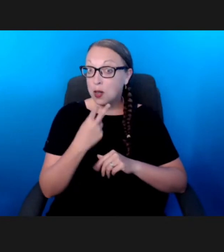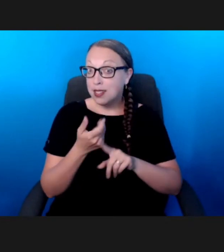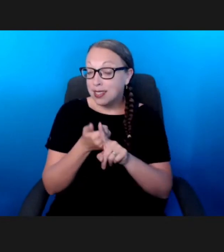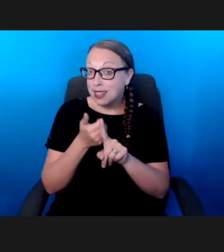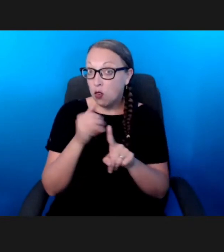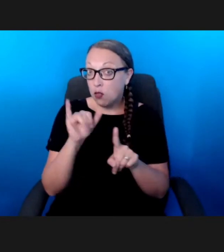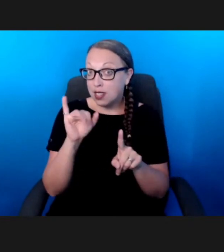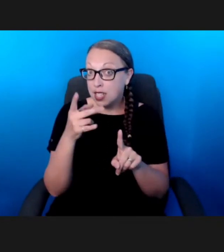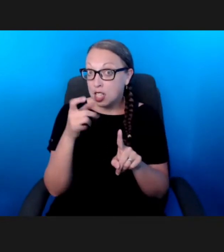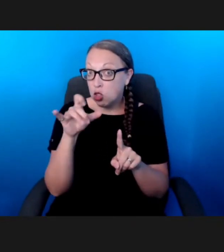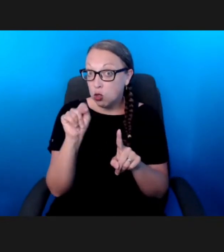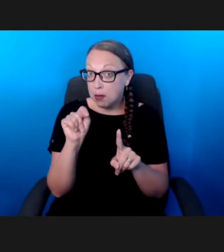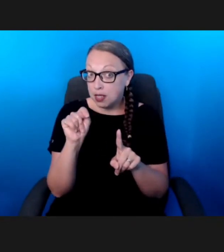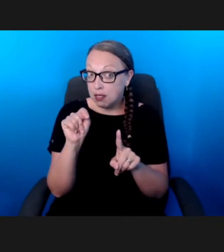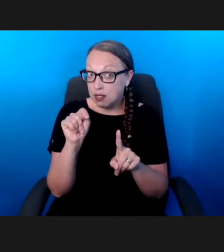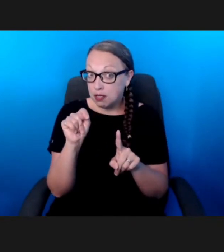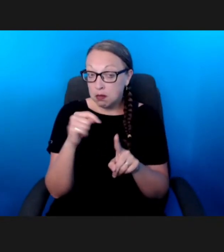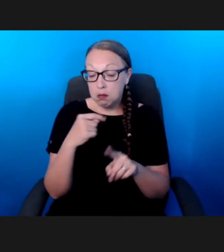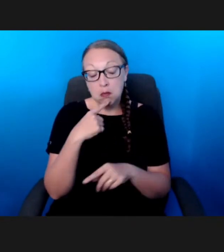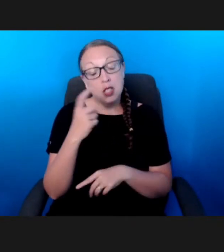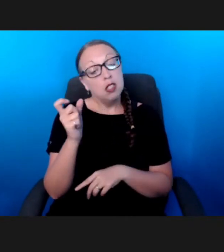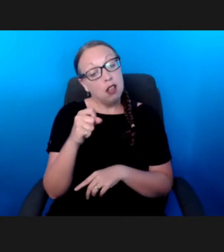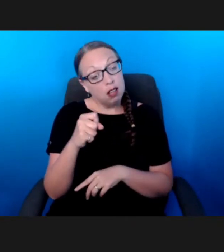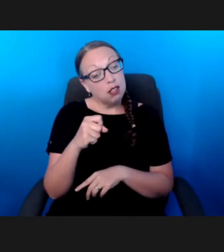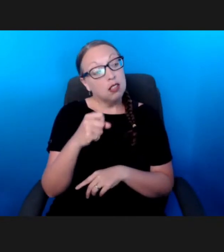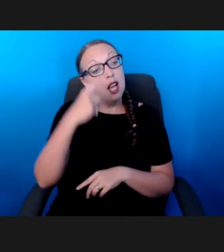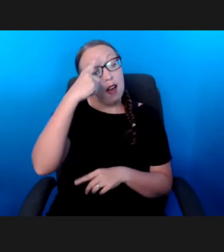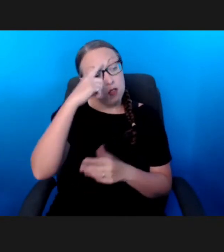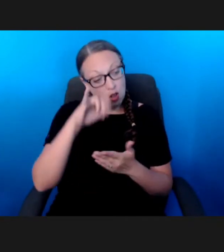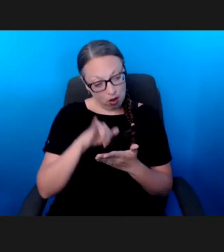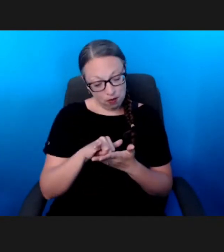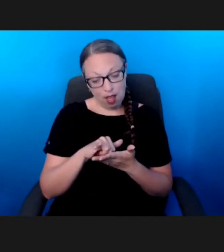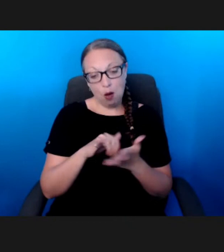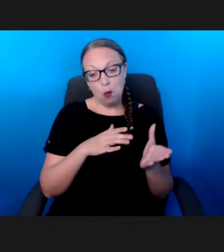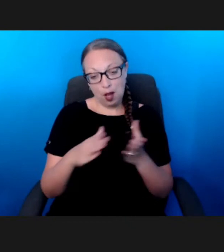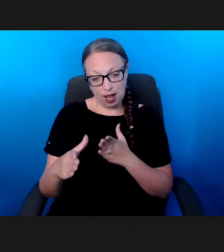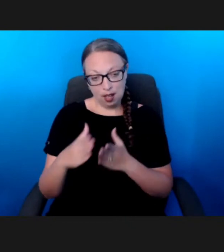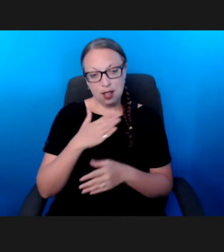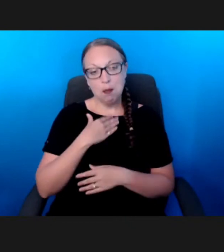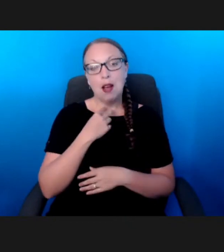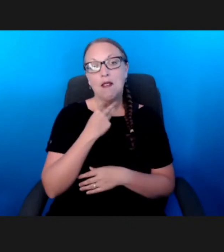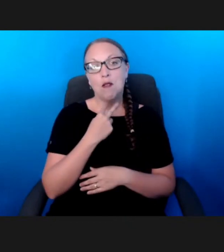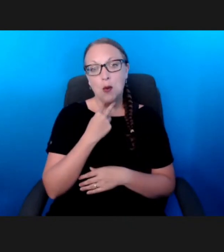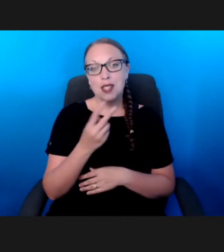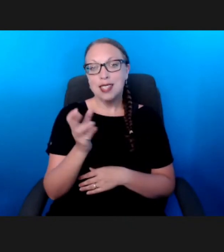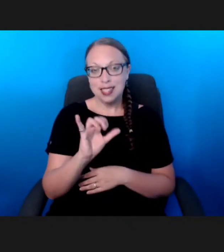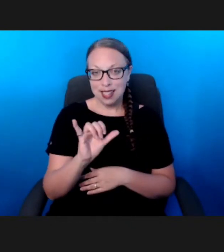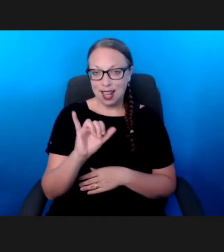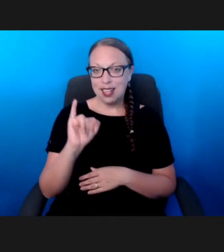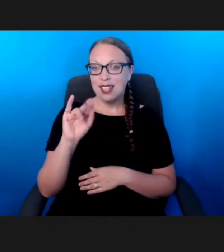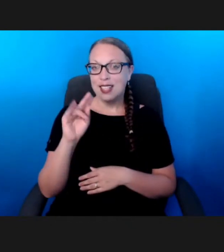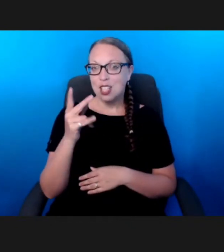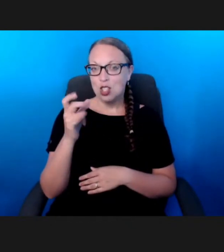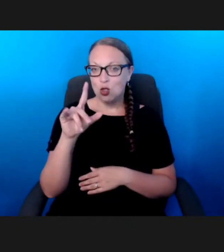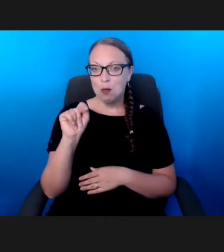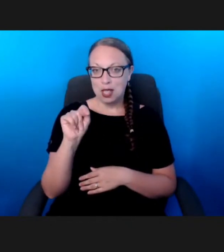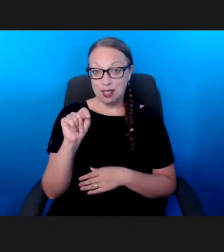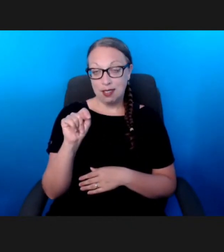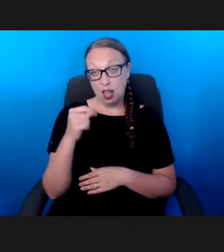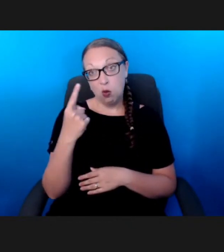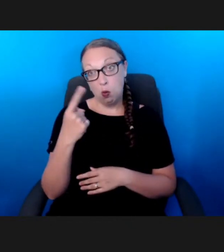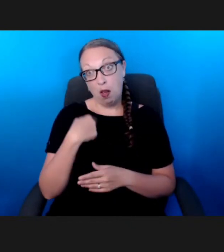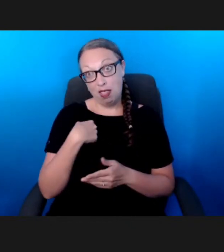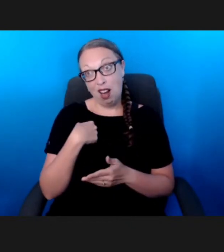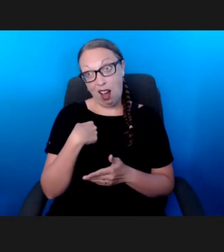Jeff? I absolutely have thought of my voice as being an instrument, and one that I, of course, am very critical of.